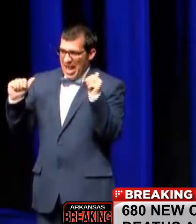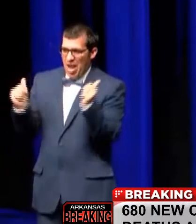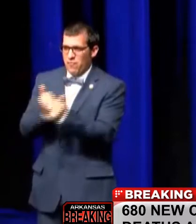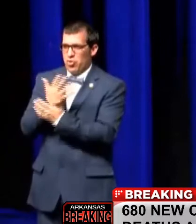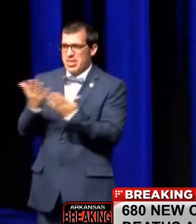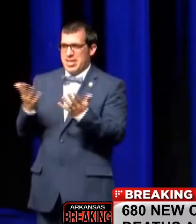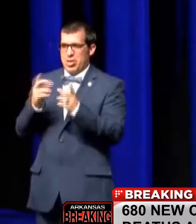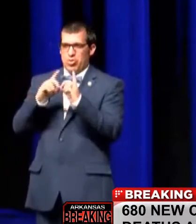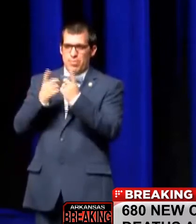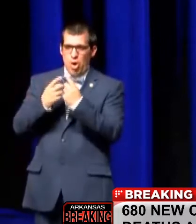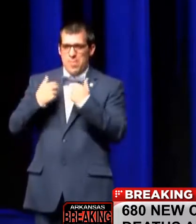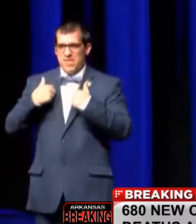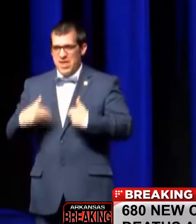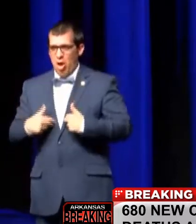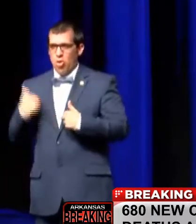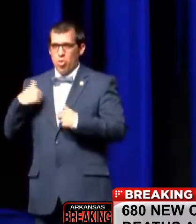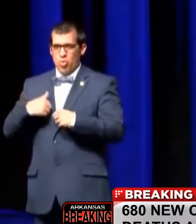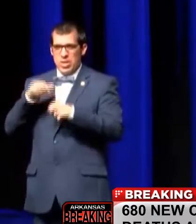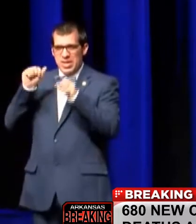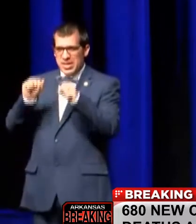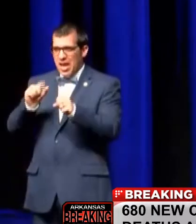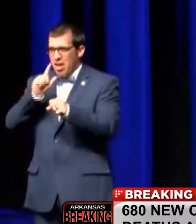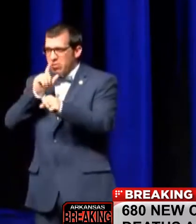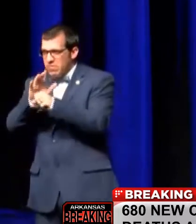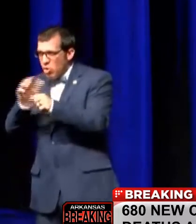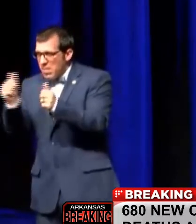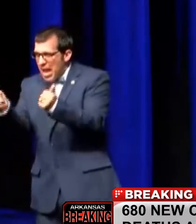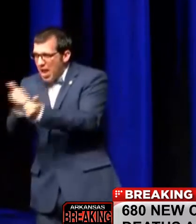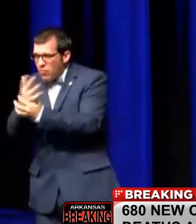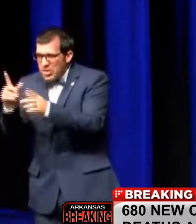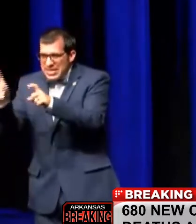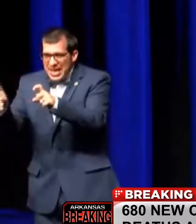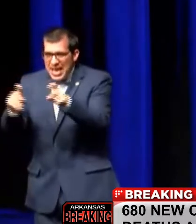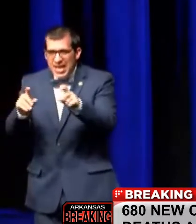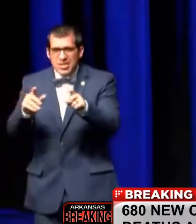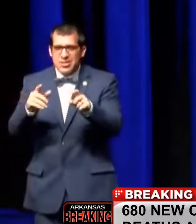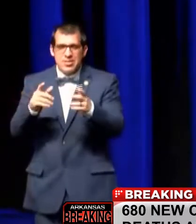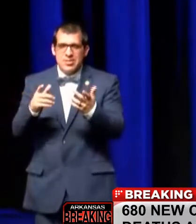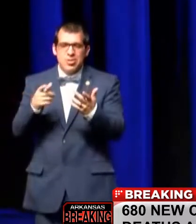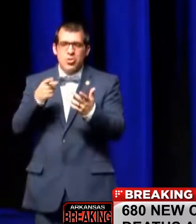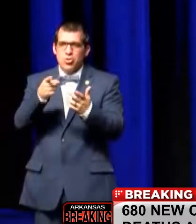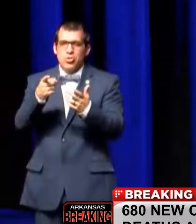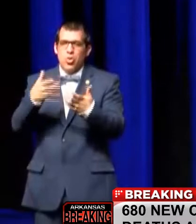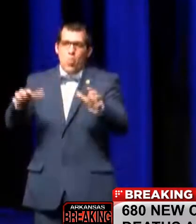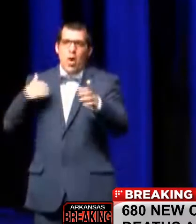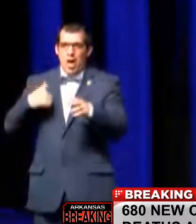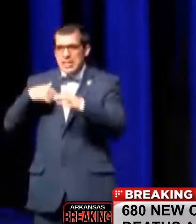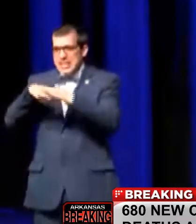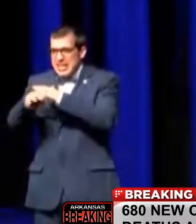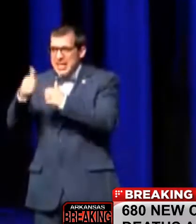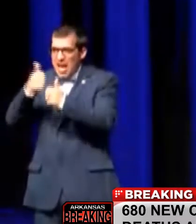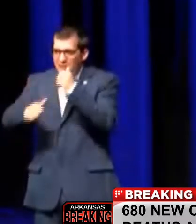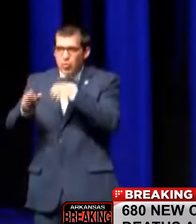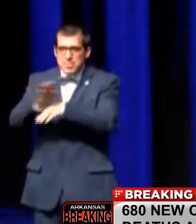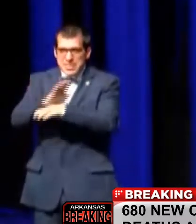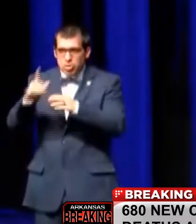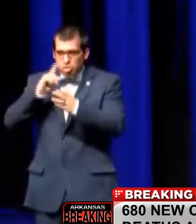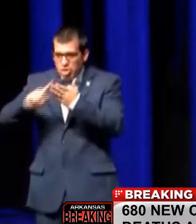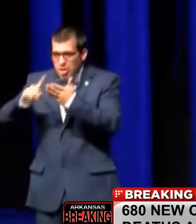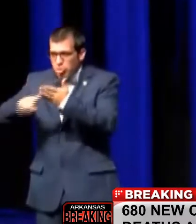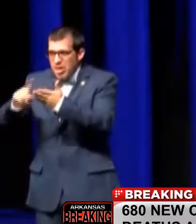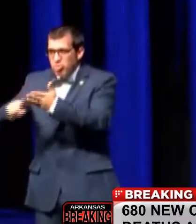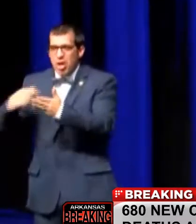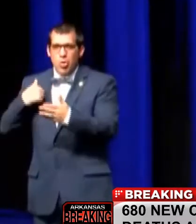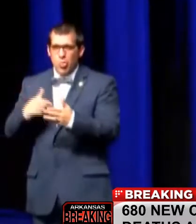an inspection, and that's not what you want us having to do, to go into every business and to check them out. We don't